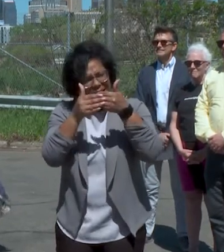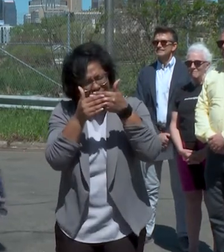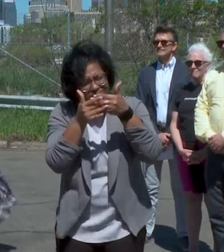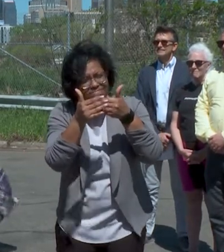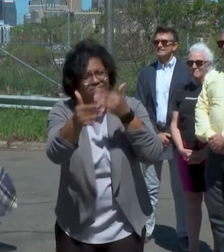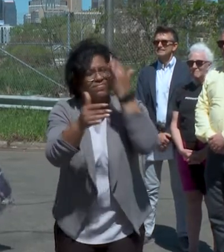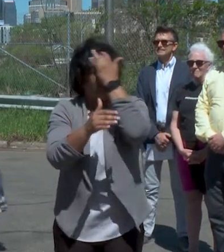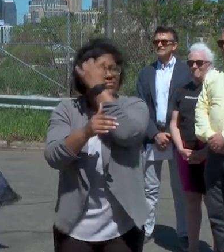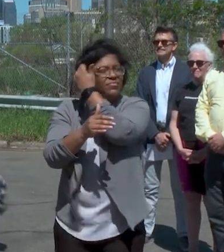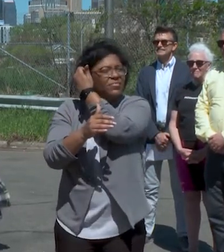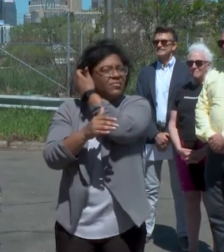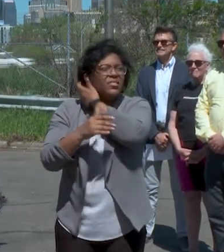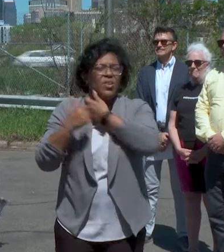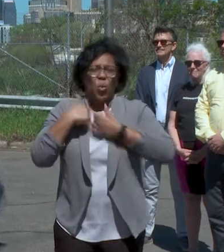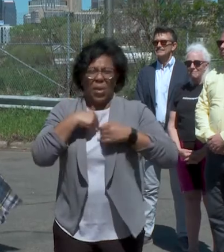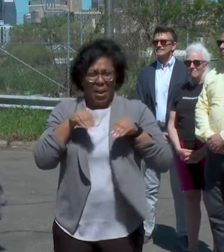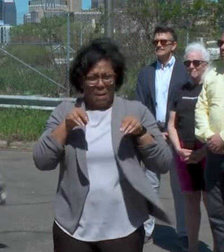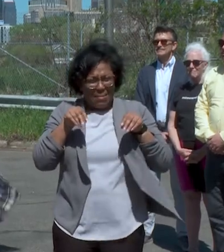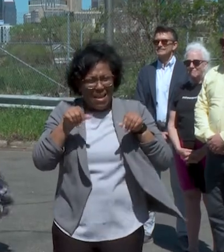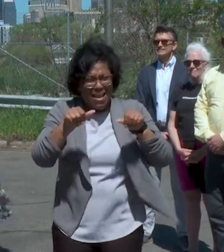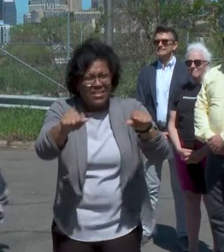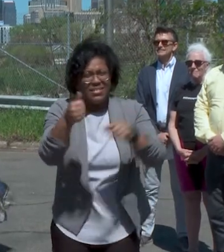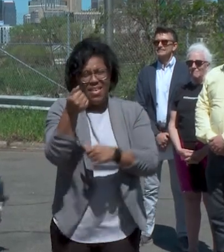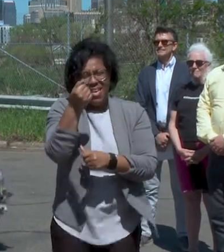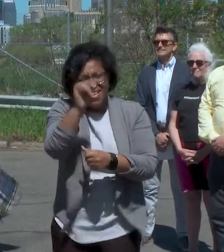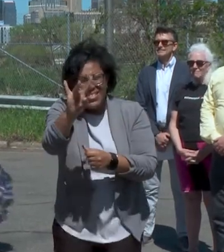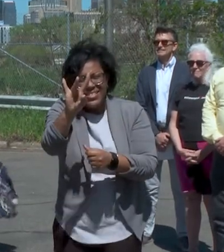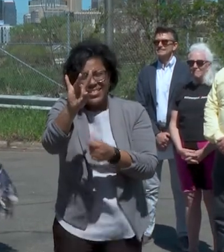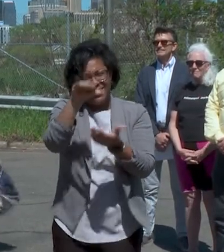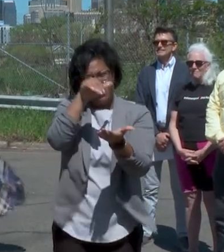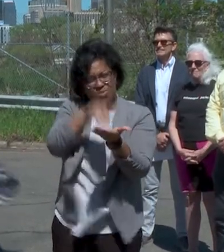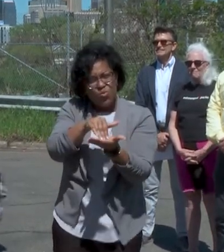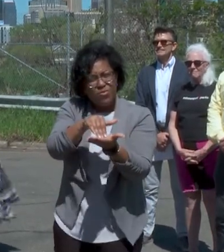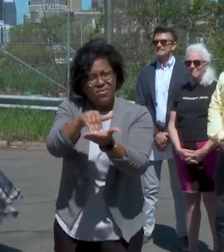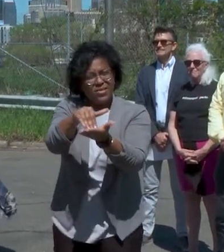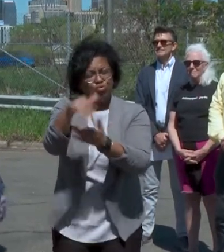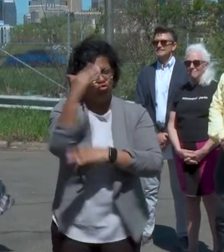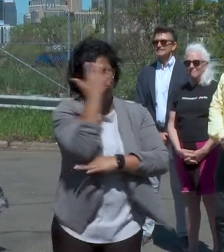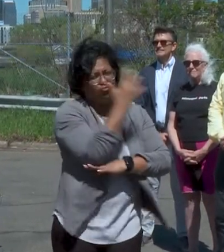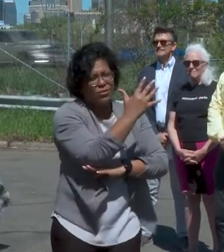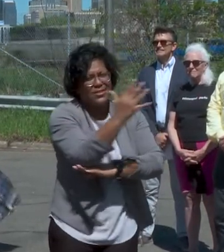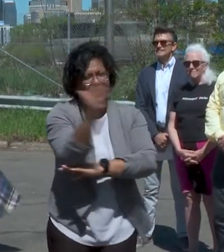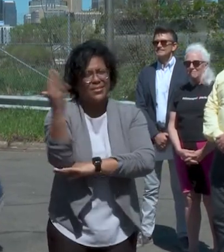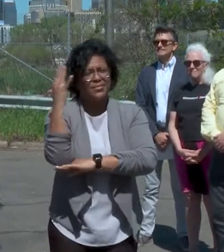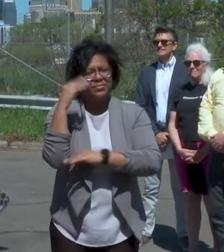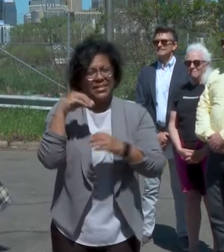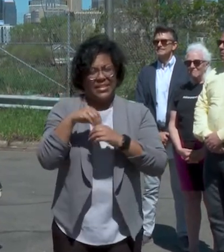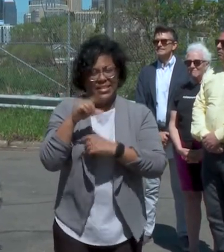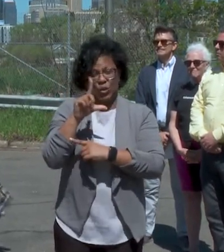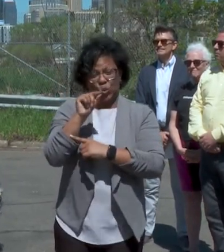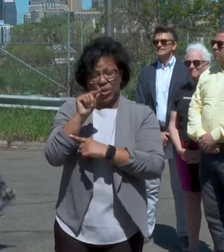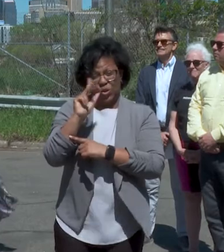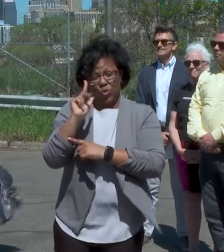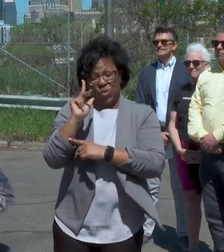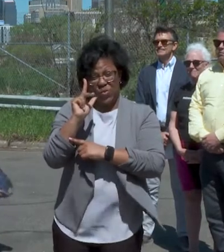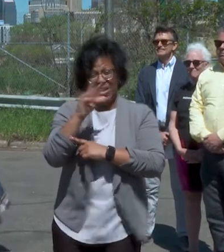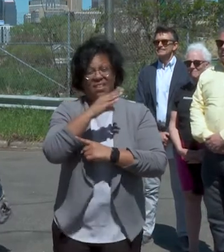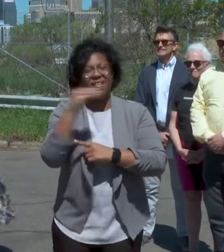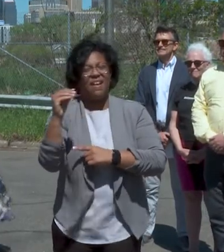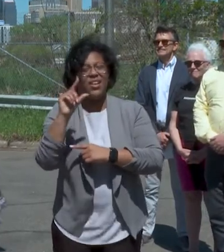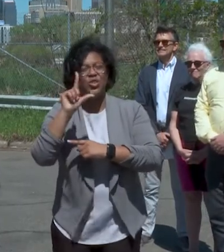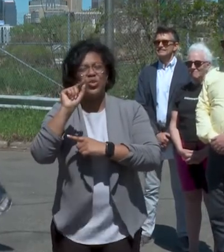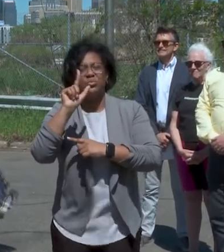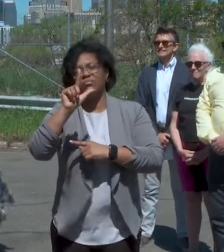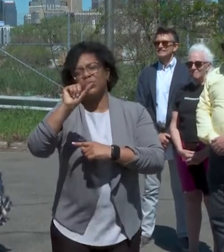18,000 trees in 2023 and 2024. with a focus on the green zones.